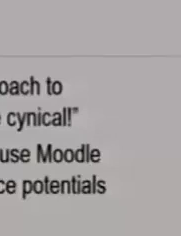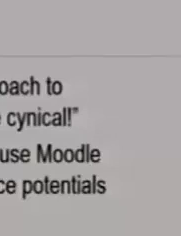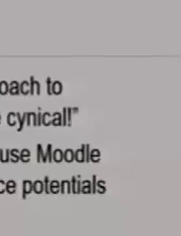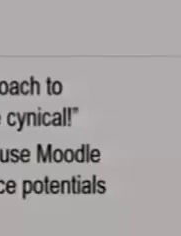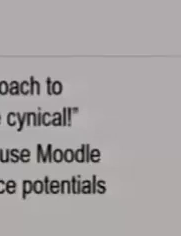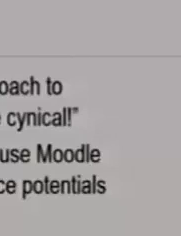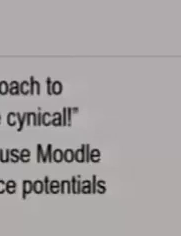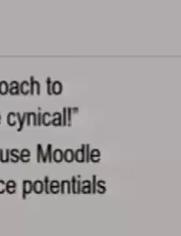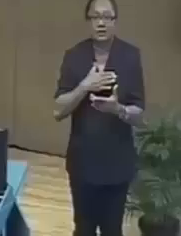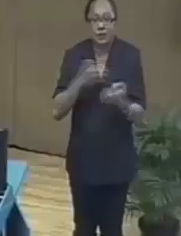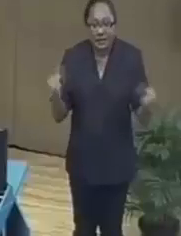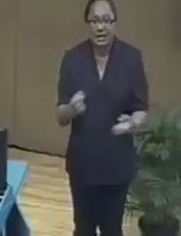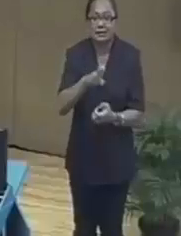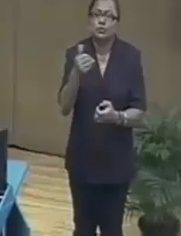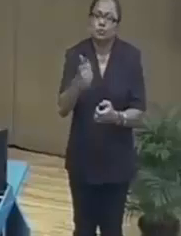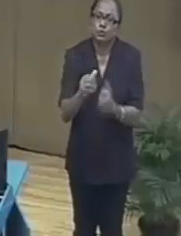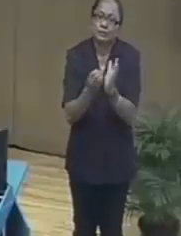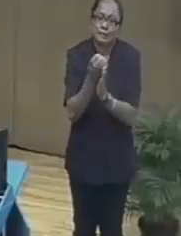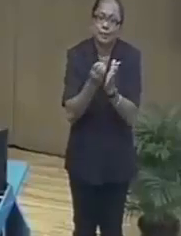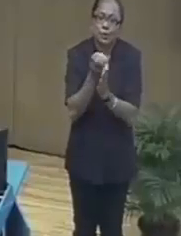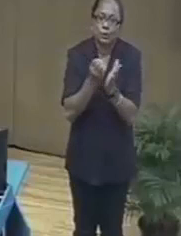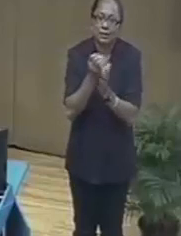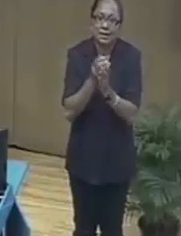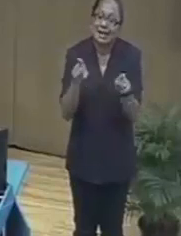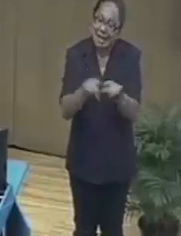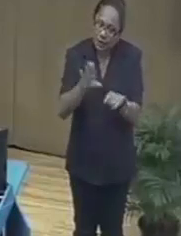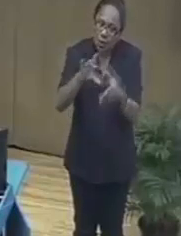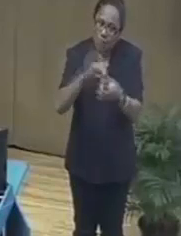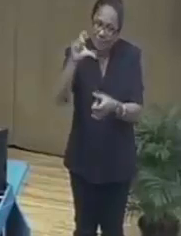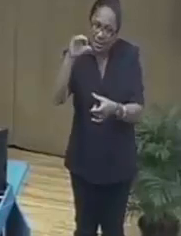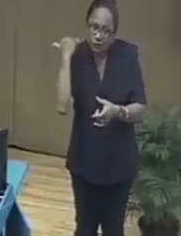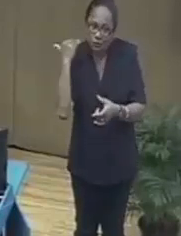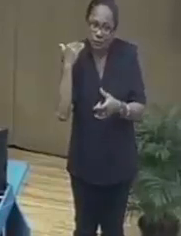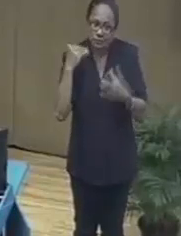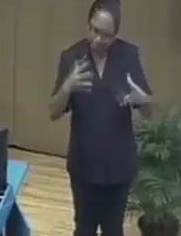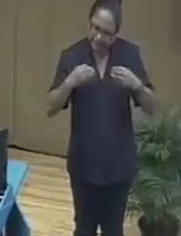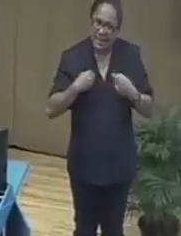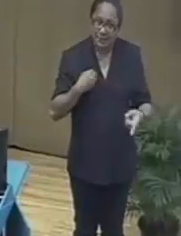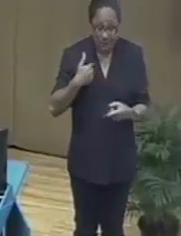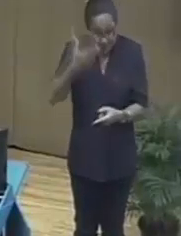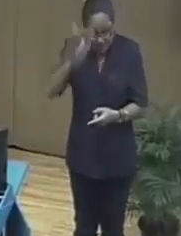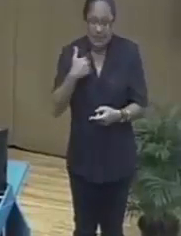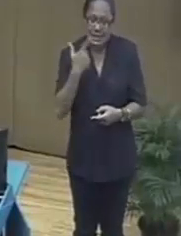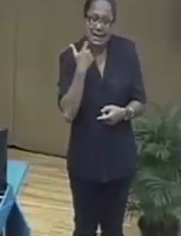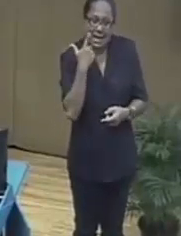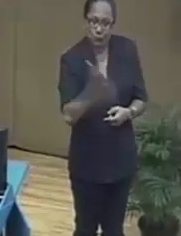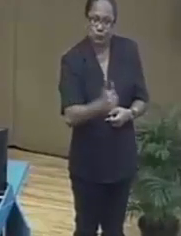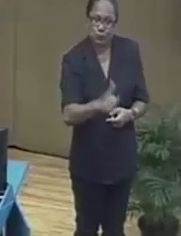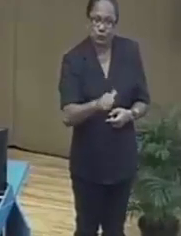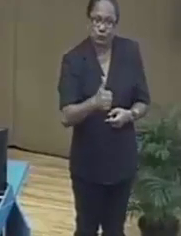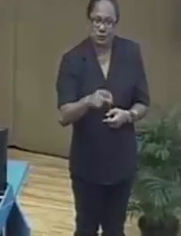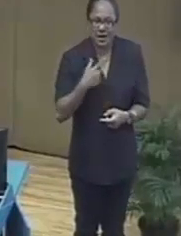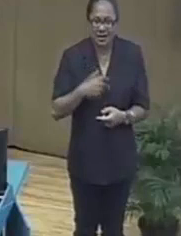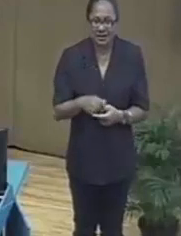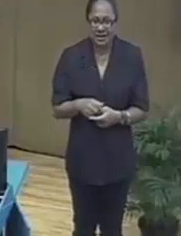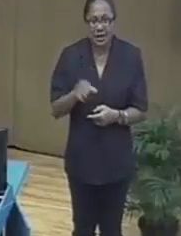to encourage them to use Moodle as their virtual classroom. You know, embrace it as a virtual classroom. It's not something that you do on the